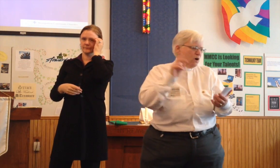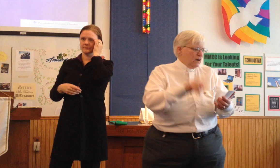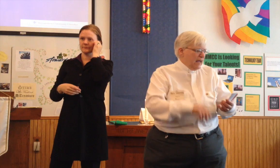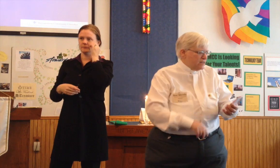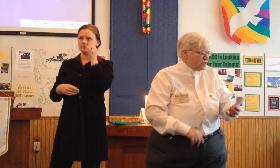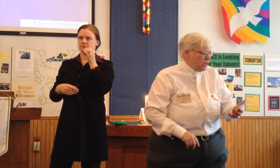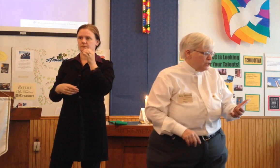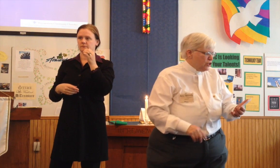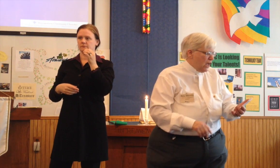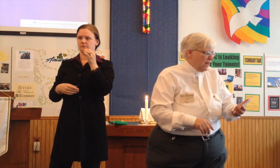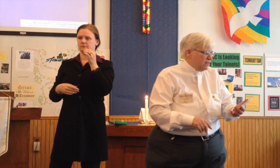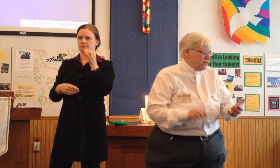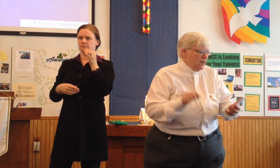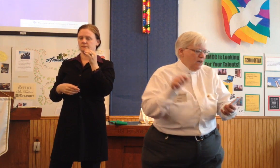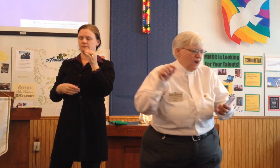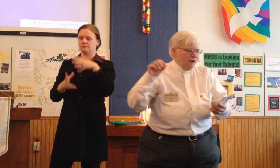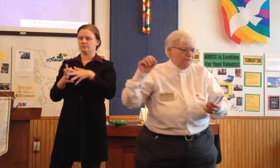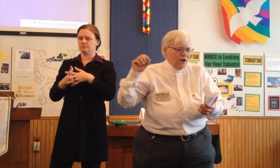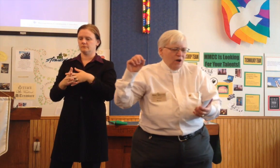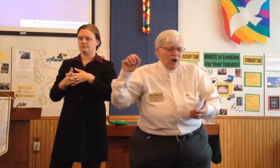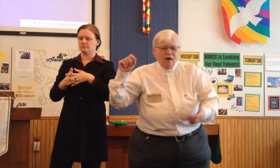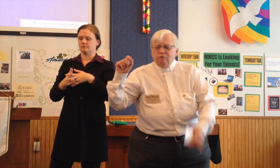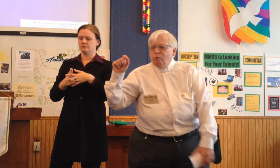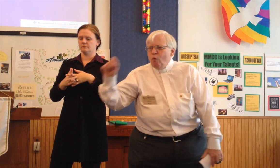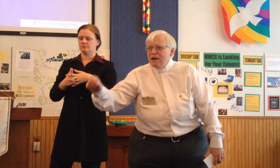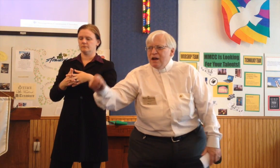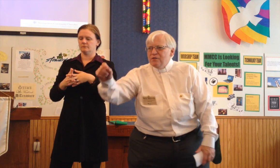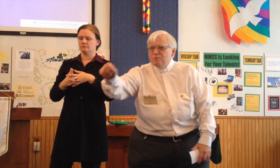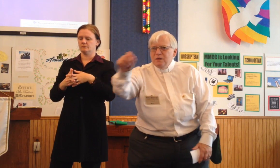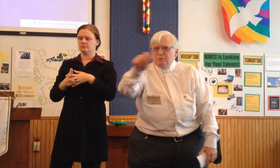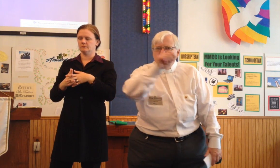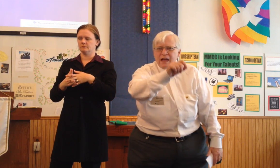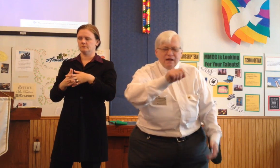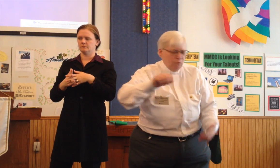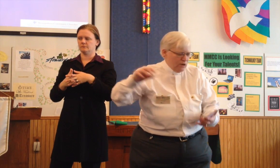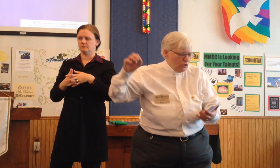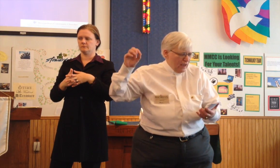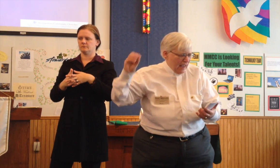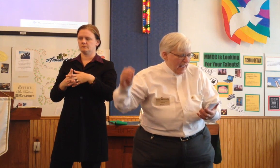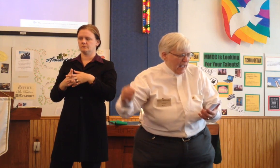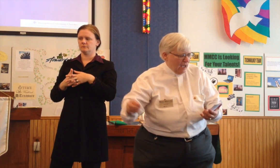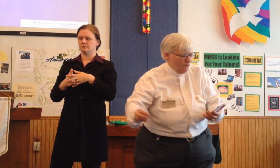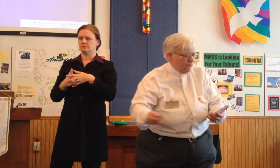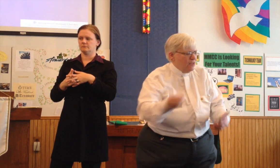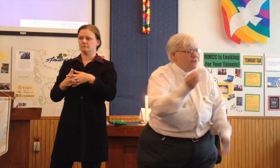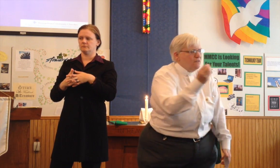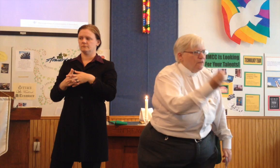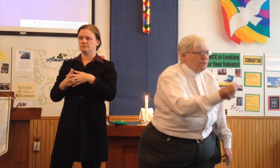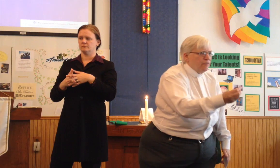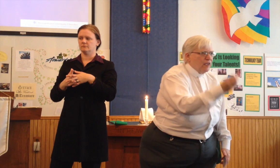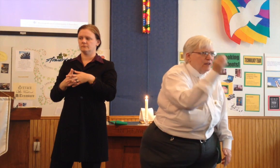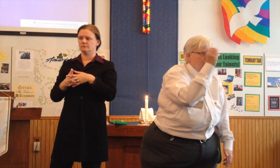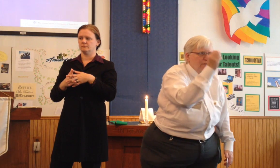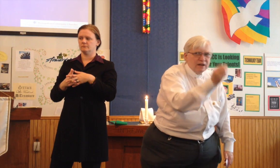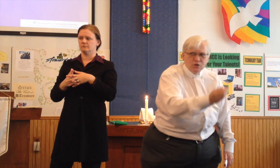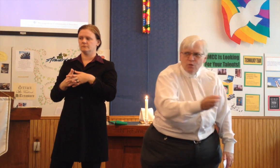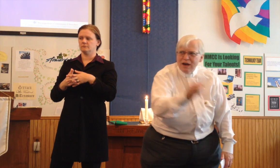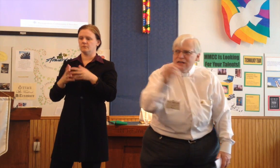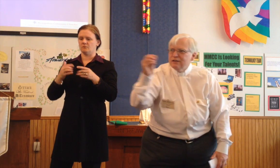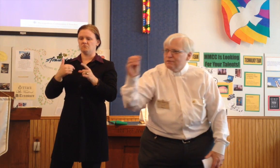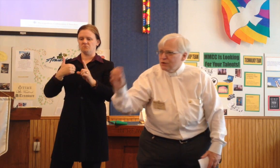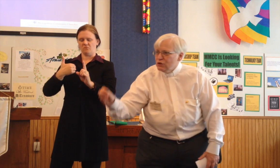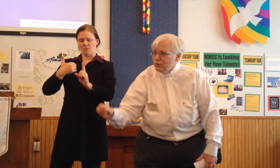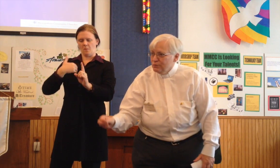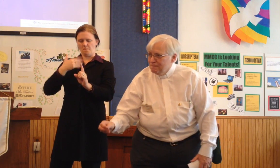that you are less jealous of what other people have when you have the thing that is